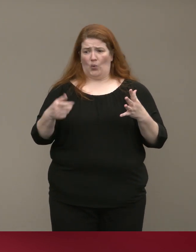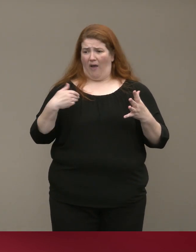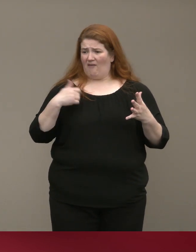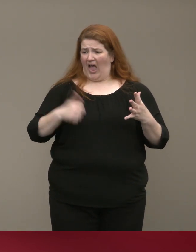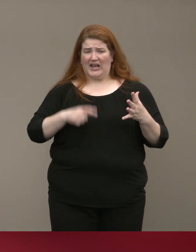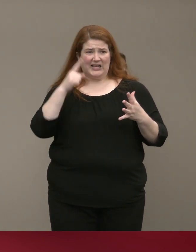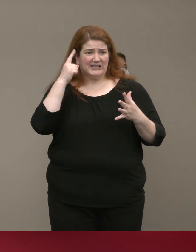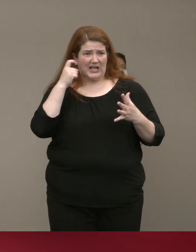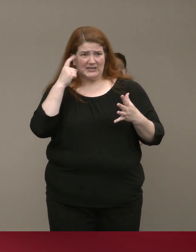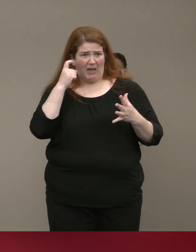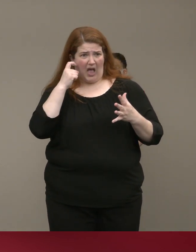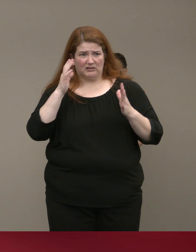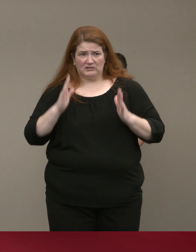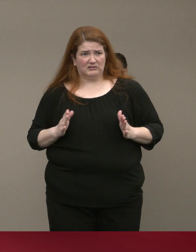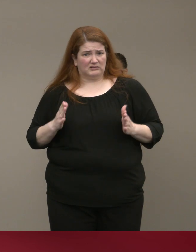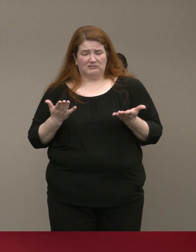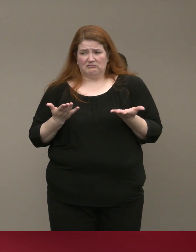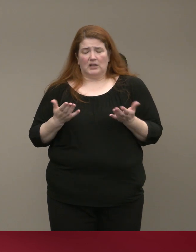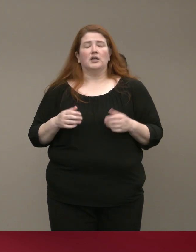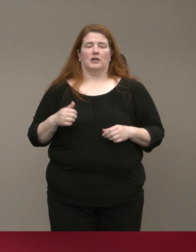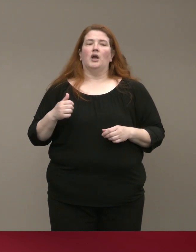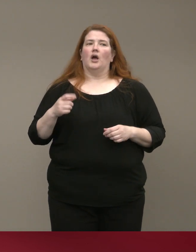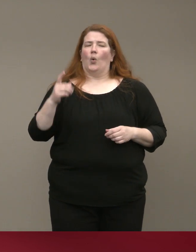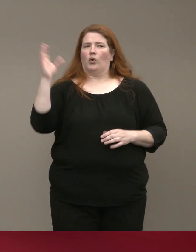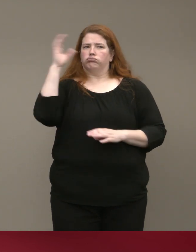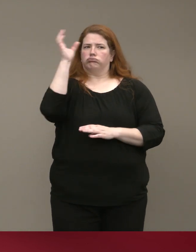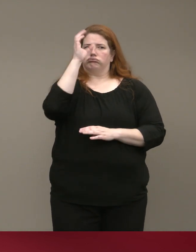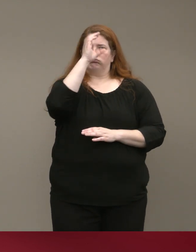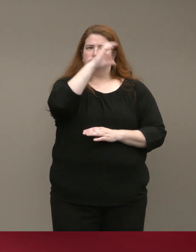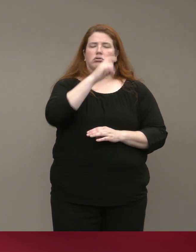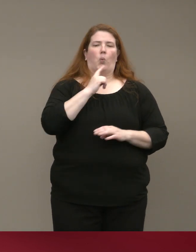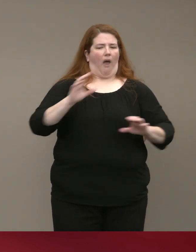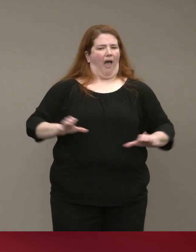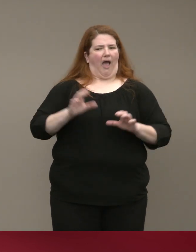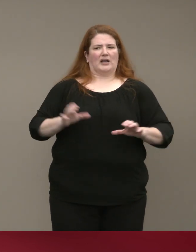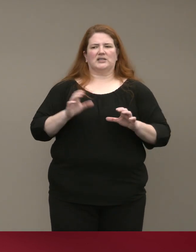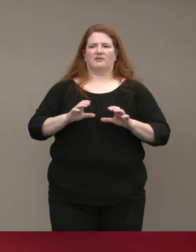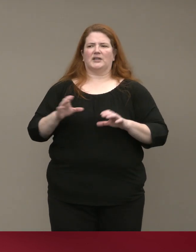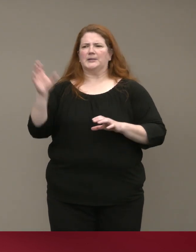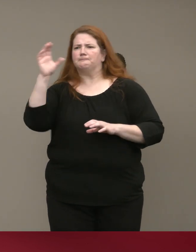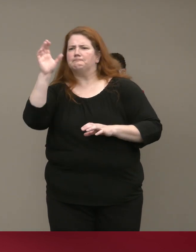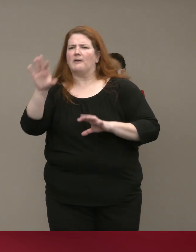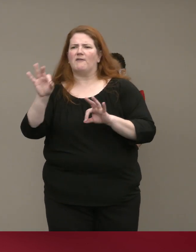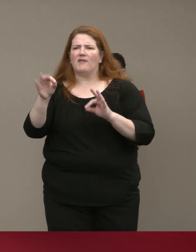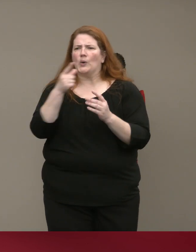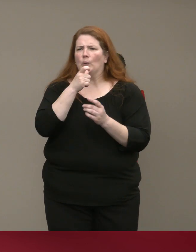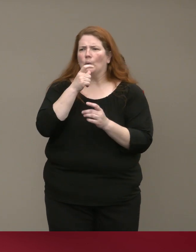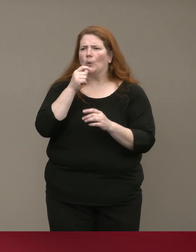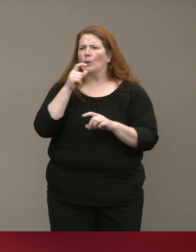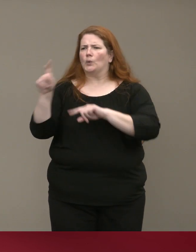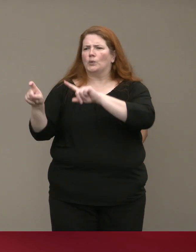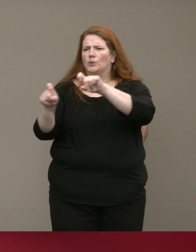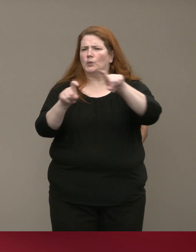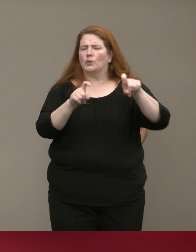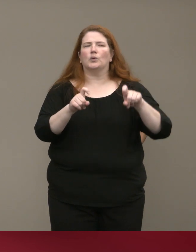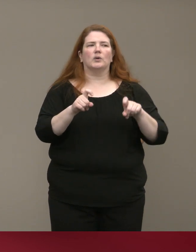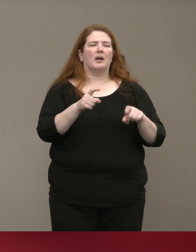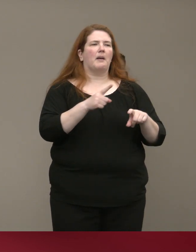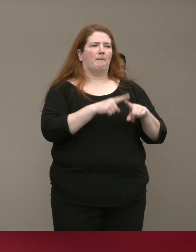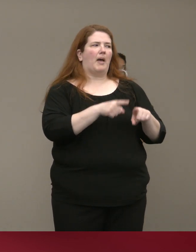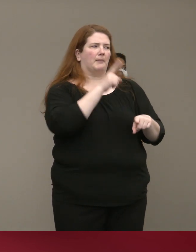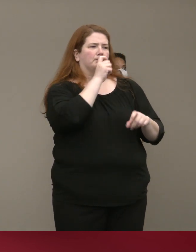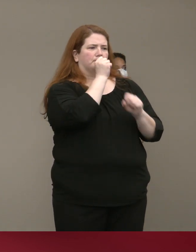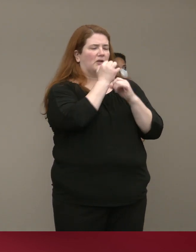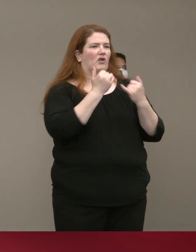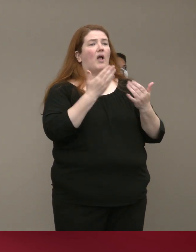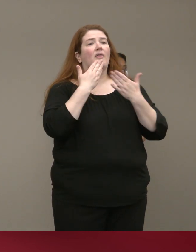point? Are you actively working? Well, we're certainly absolutely actively working on identifying suspects, and so I'll leave that at that. All right, thanks,